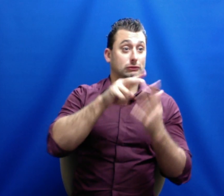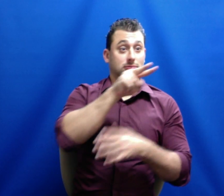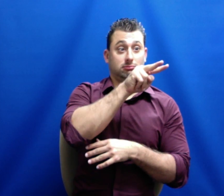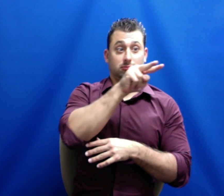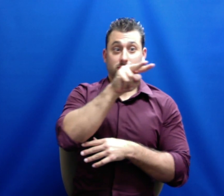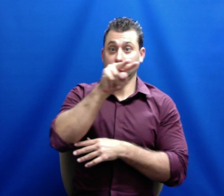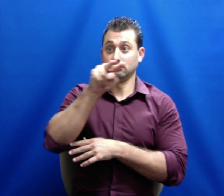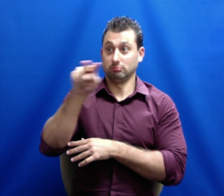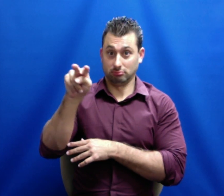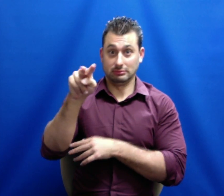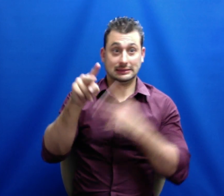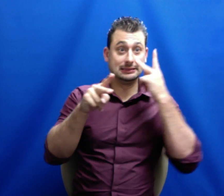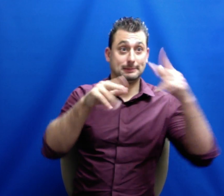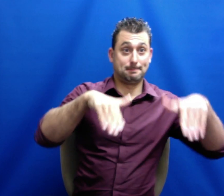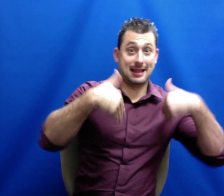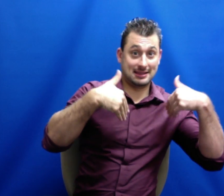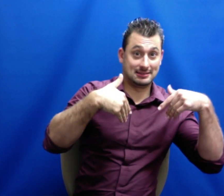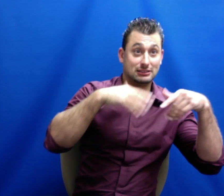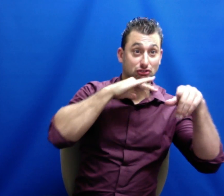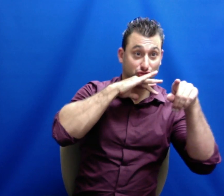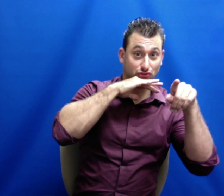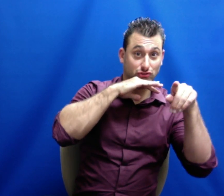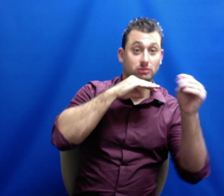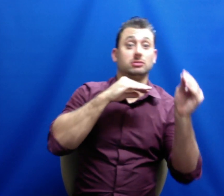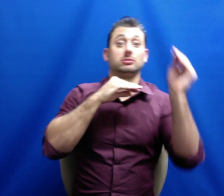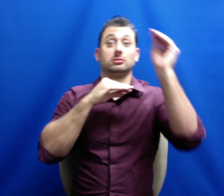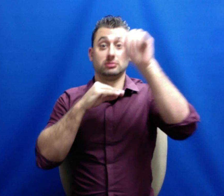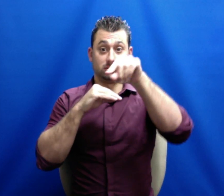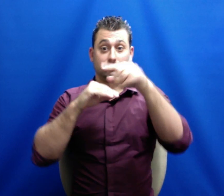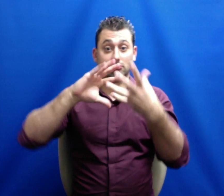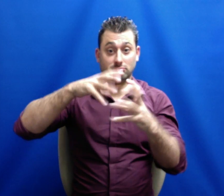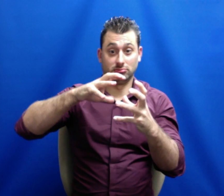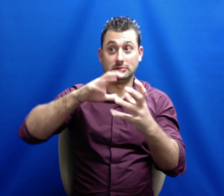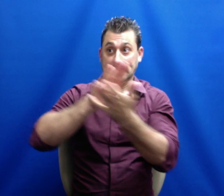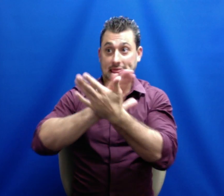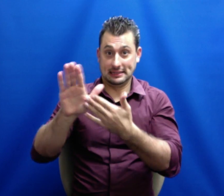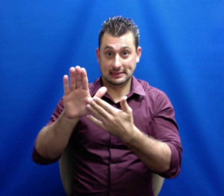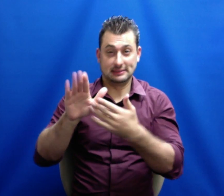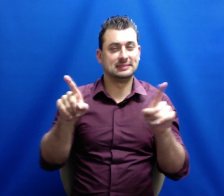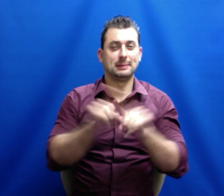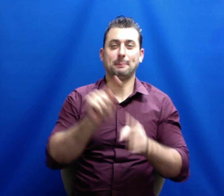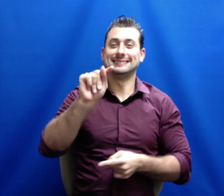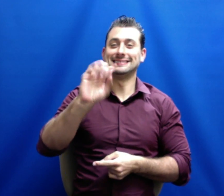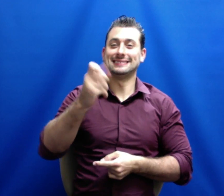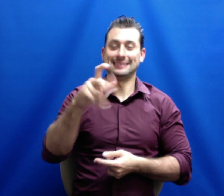from left to right. The dirty pants go into the washing machine and become clean. It follows the same